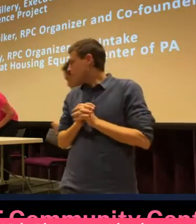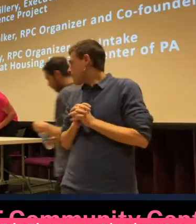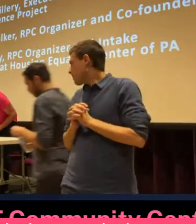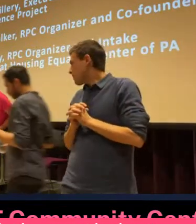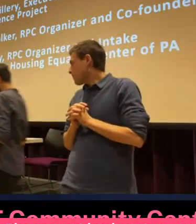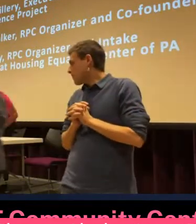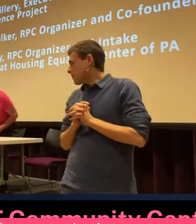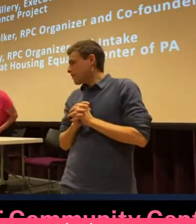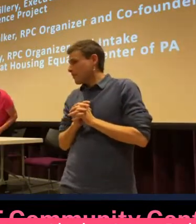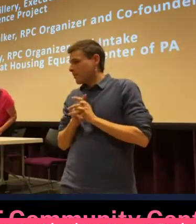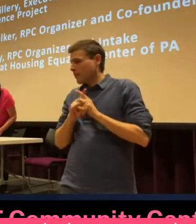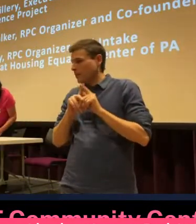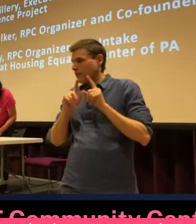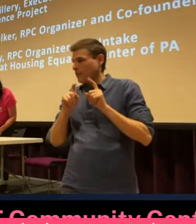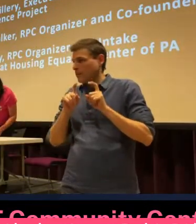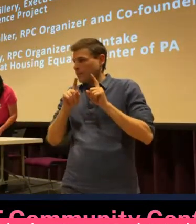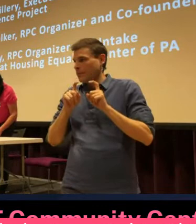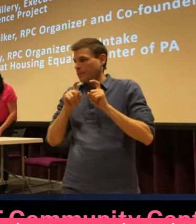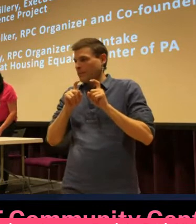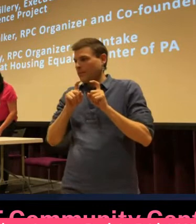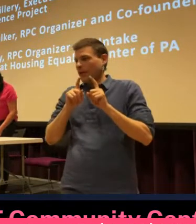Test.